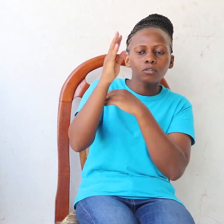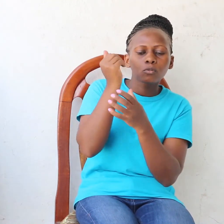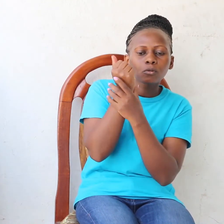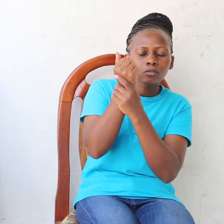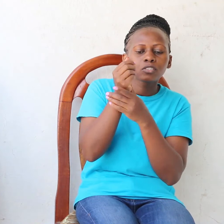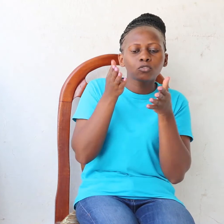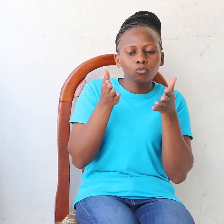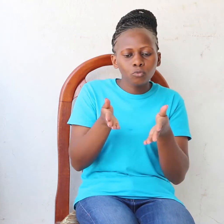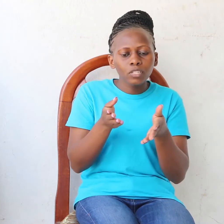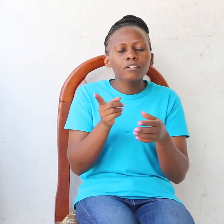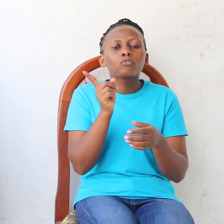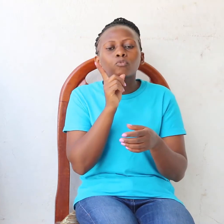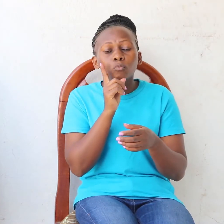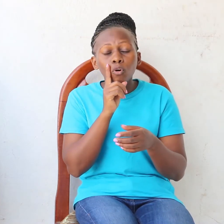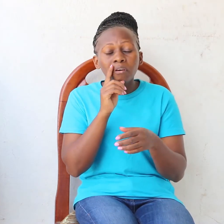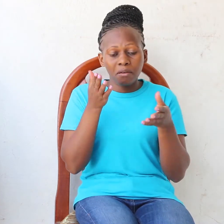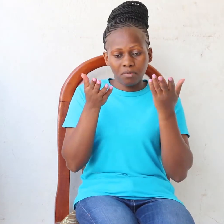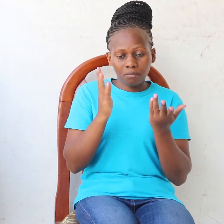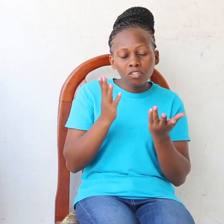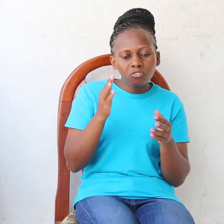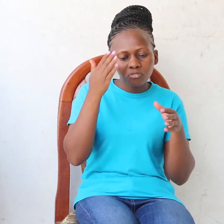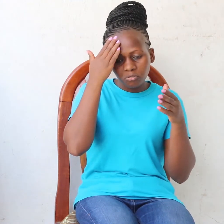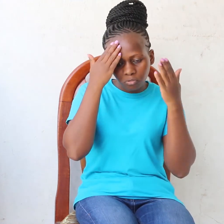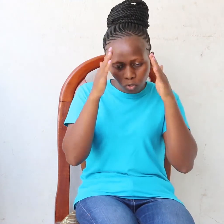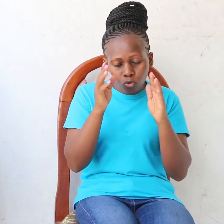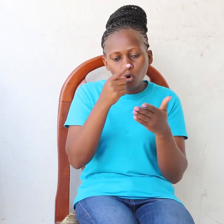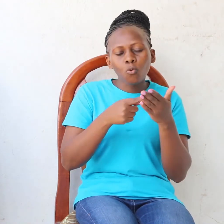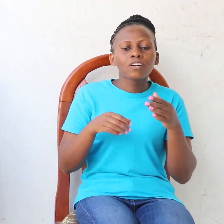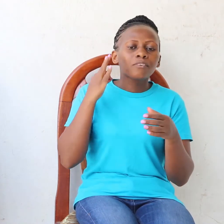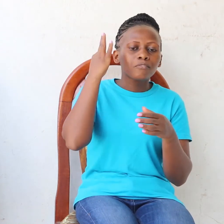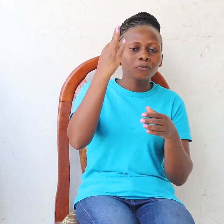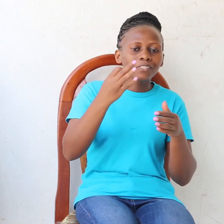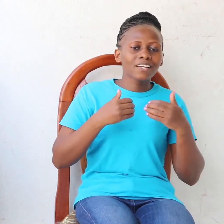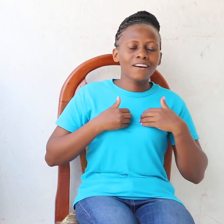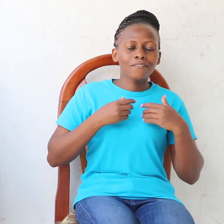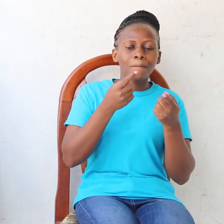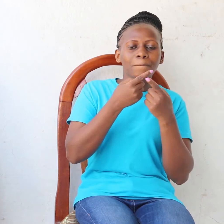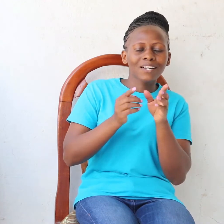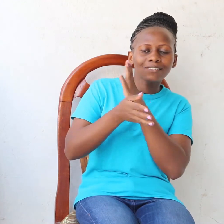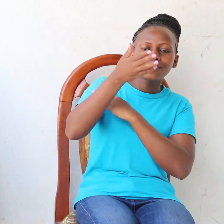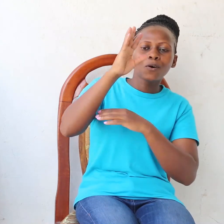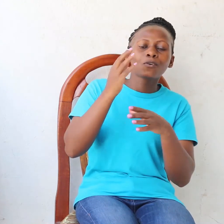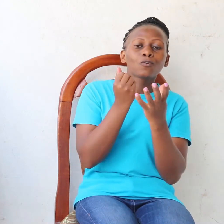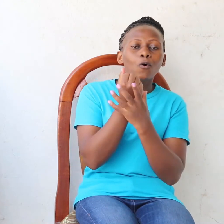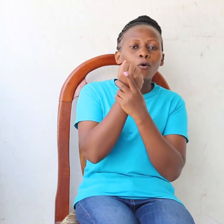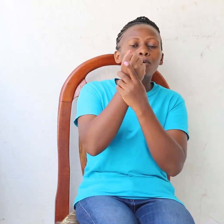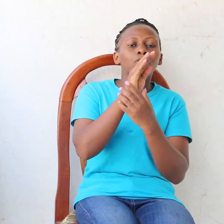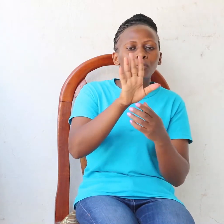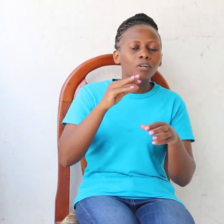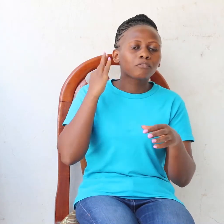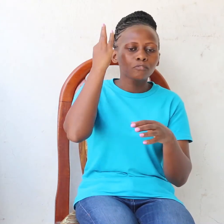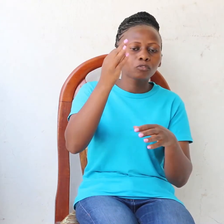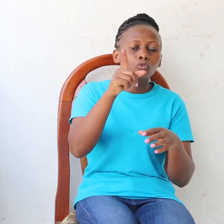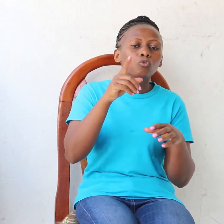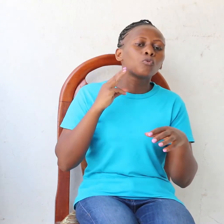tomorrow. You may not know what the future holds, but know God who holds it for you. You will